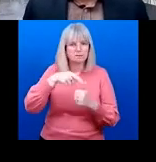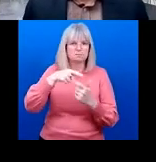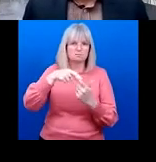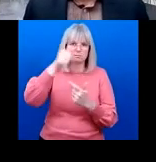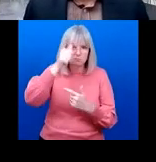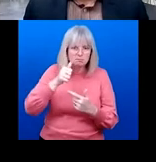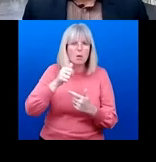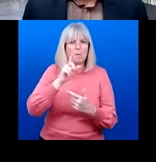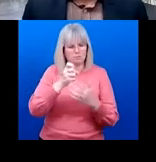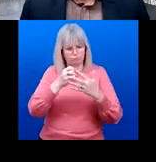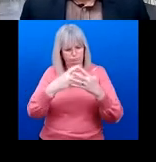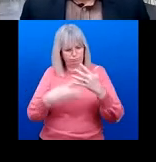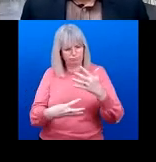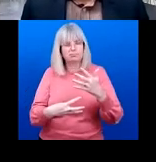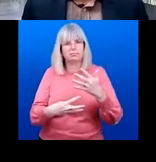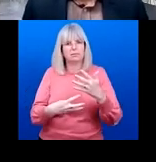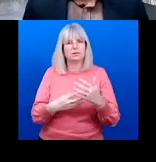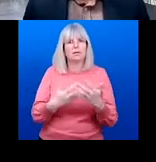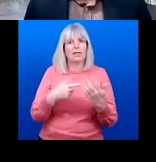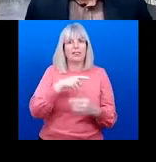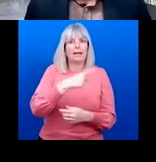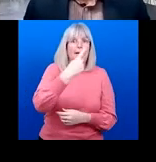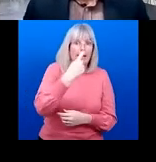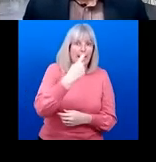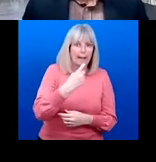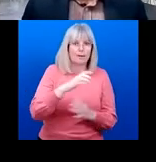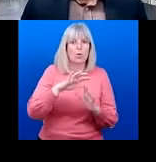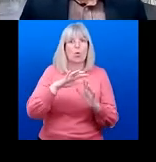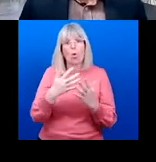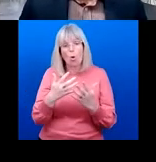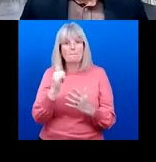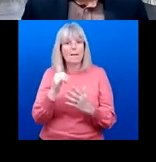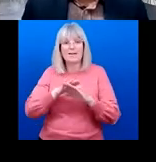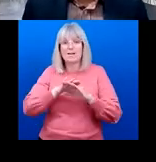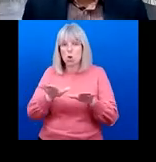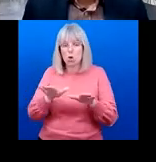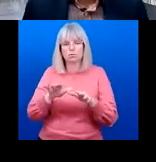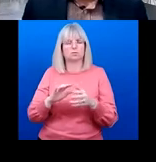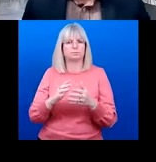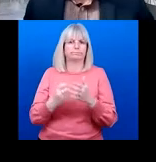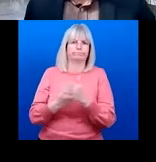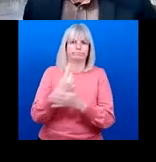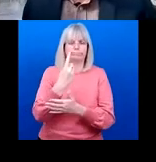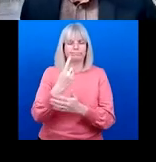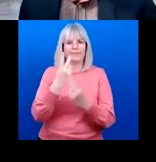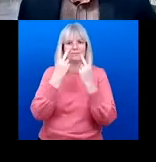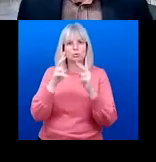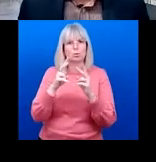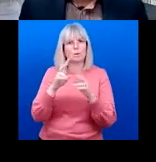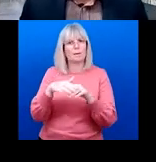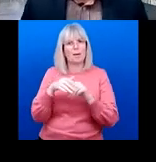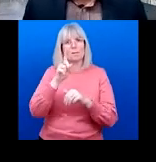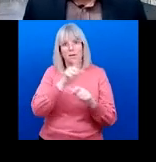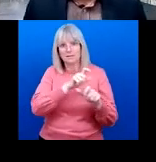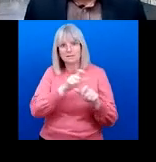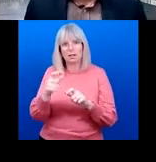conditions that can and those that typically do not cause vision impairment. Alakos the reason I mentioned this tool is that this tool can be used by